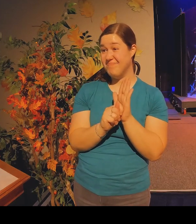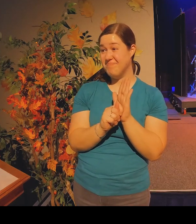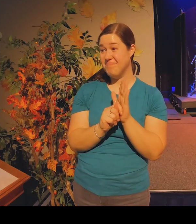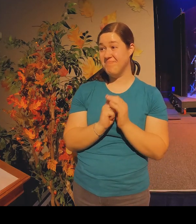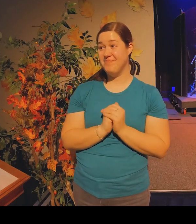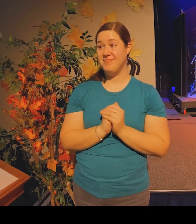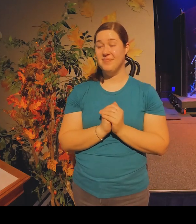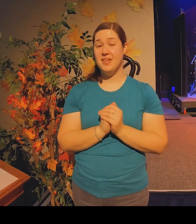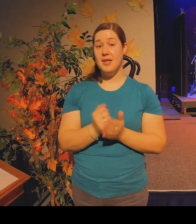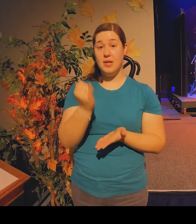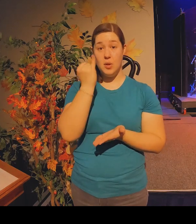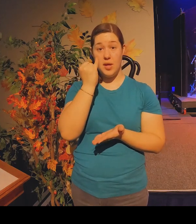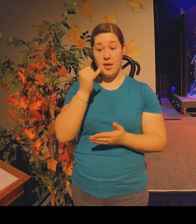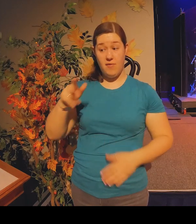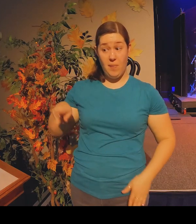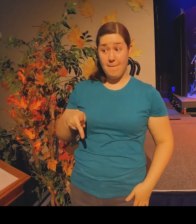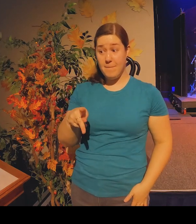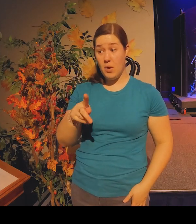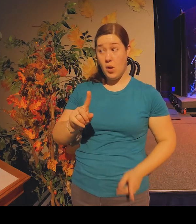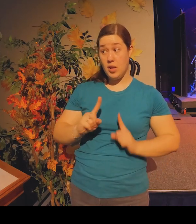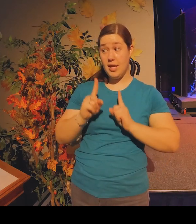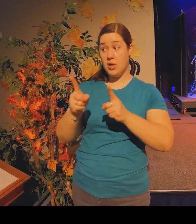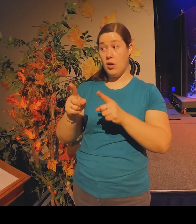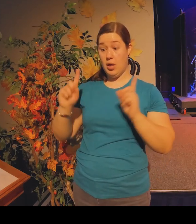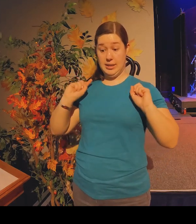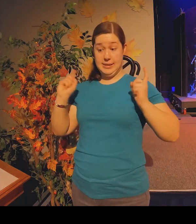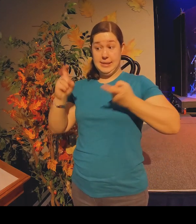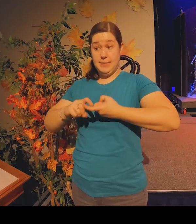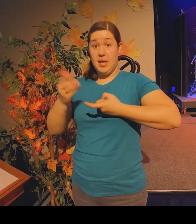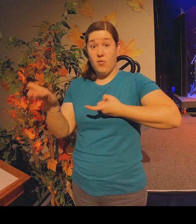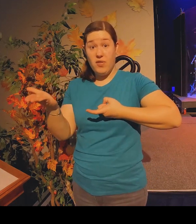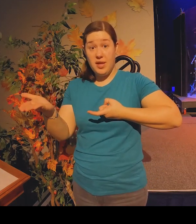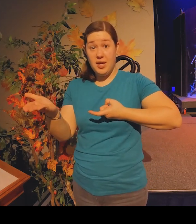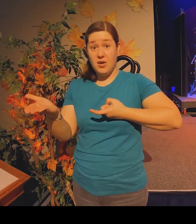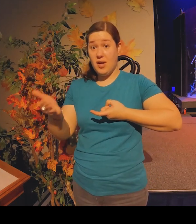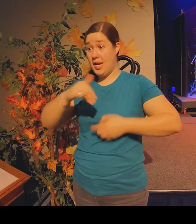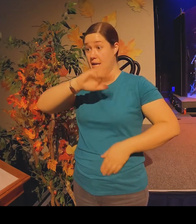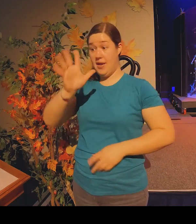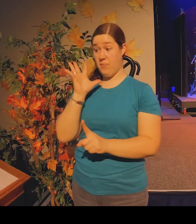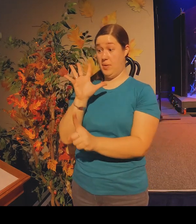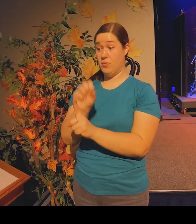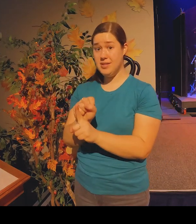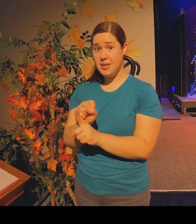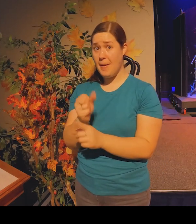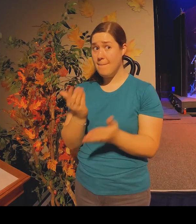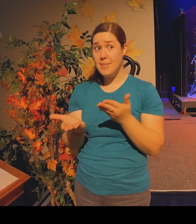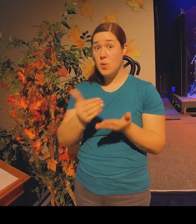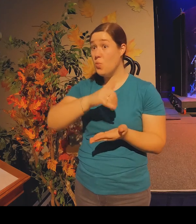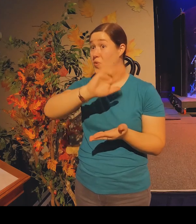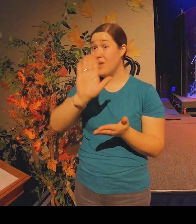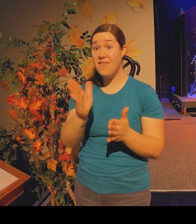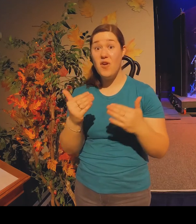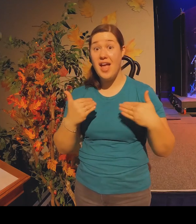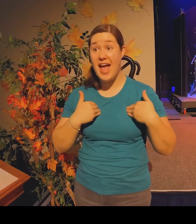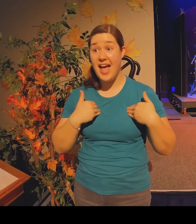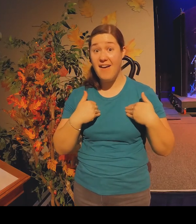And if Paul had gone to Spain and had never been arrested, maybe we would never have the New Testament.